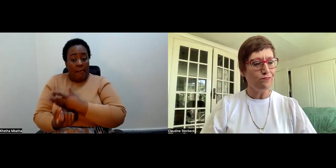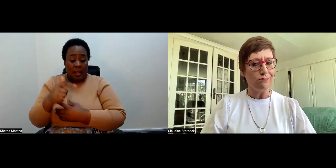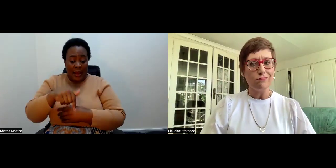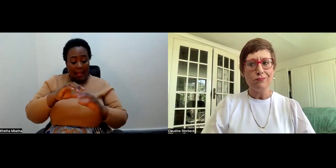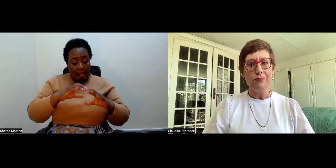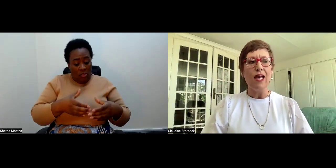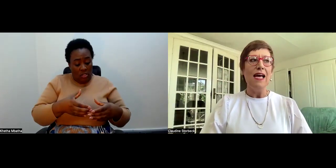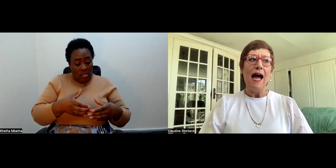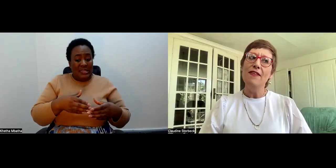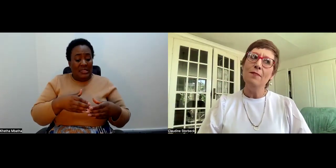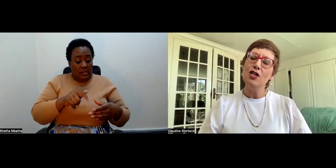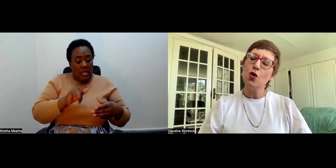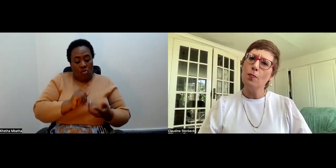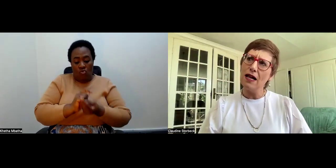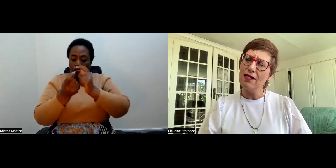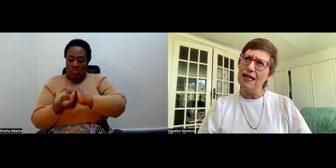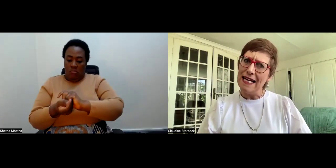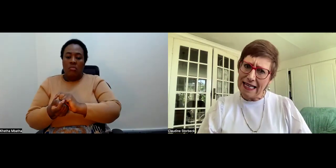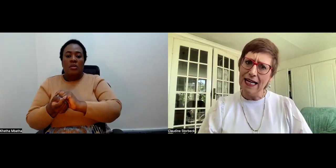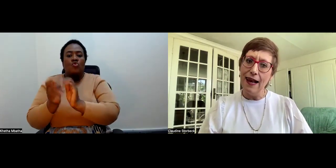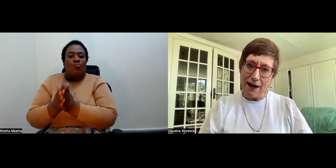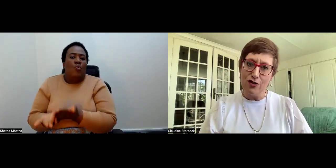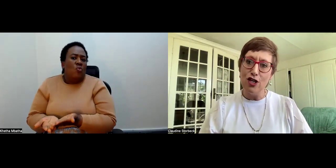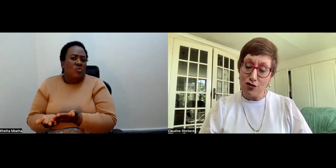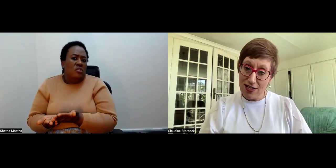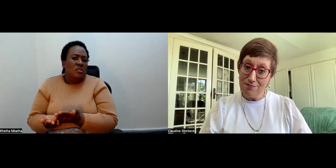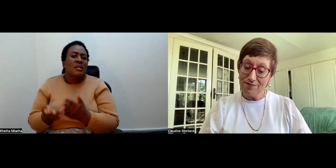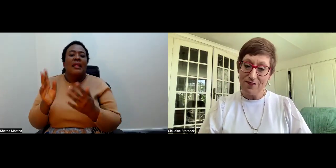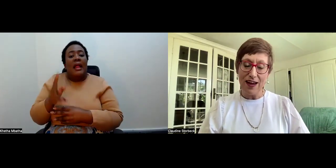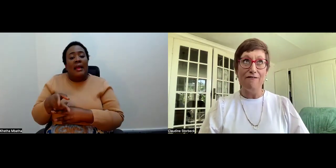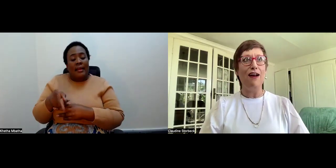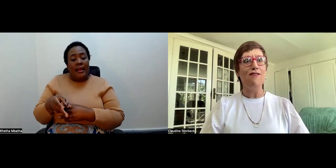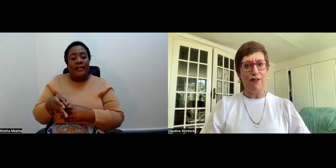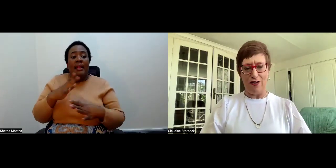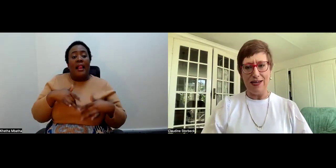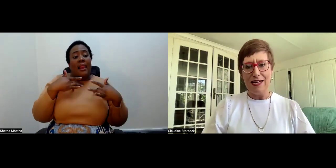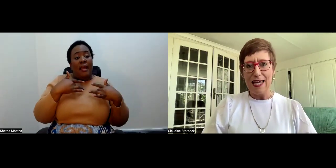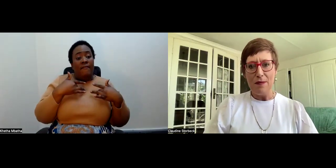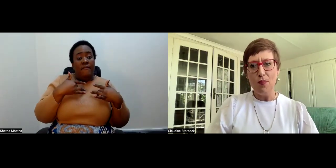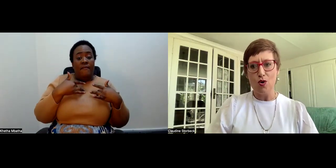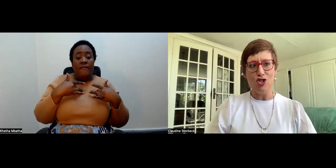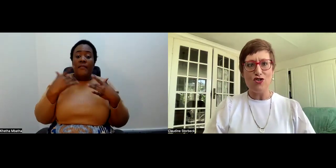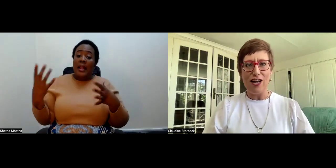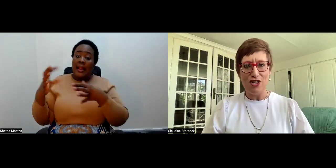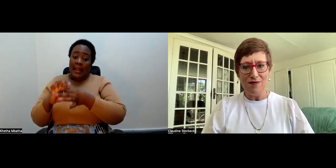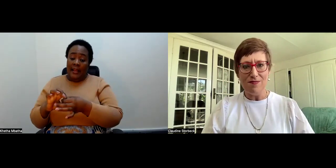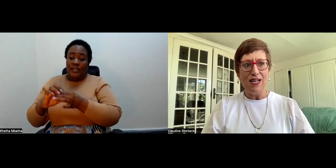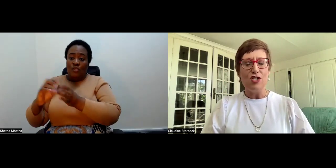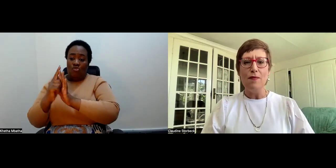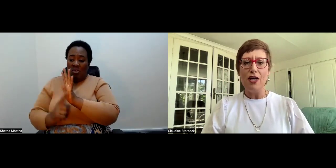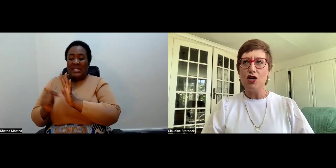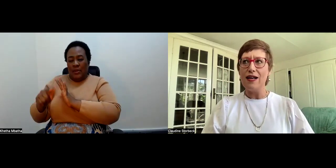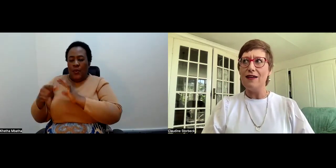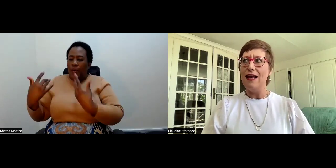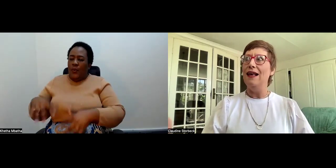books. And then I'm going to talk about linking life to literacy, a very, very important strategy